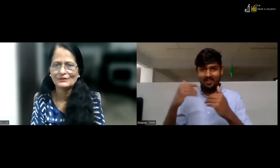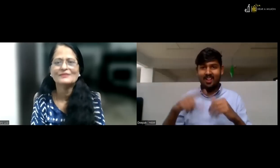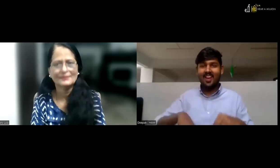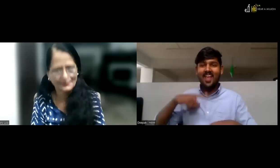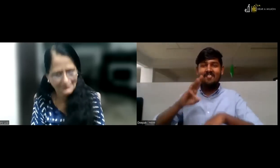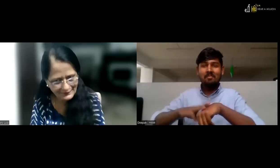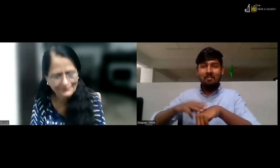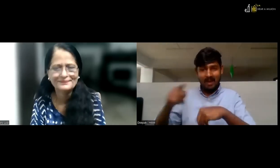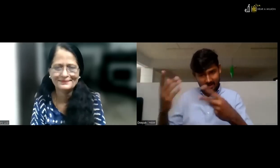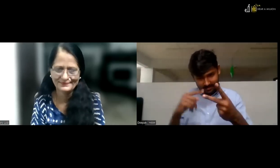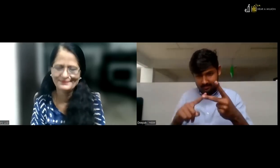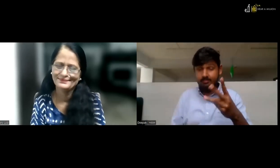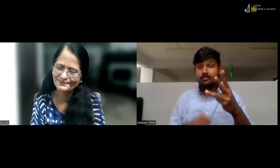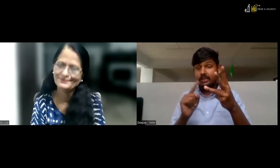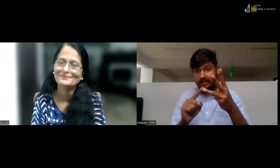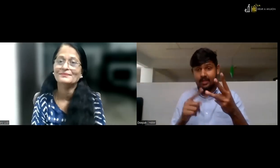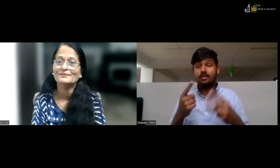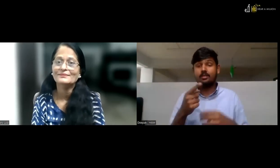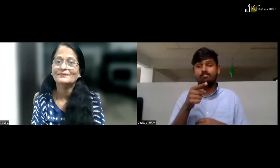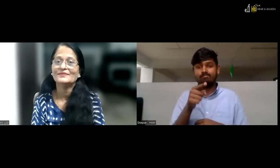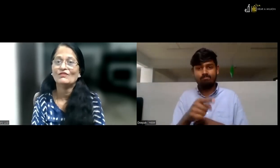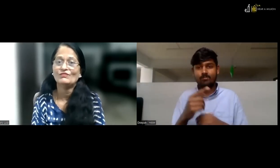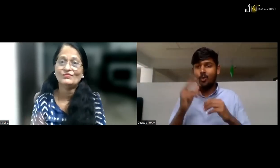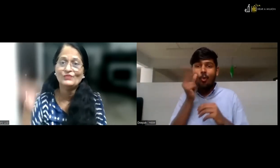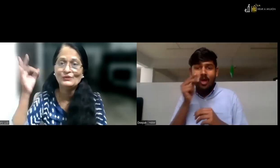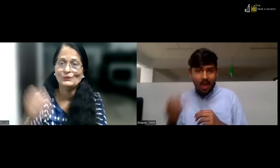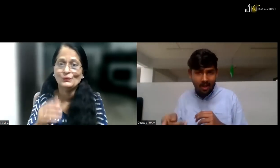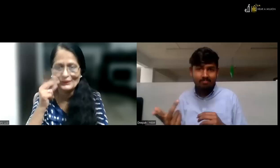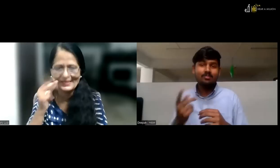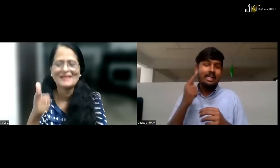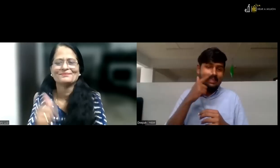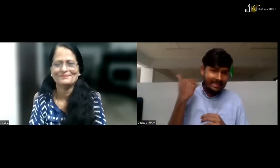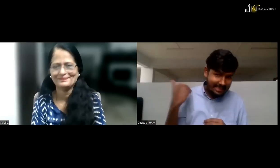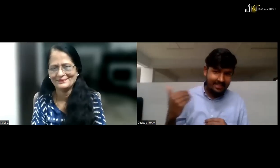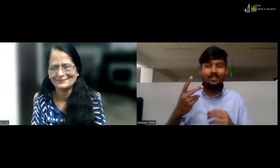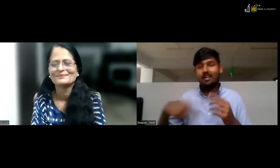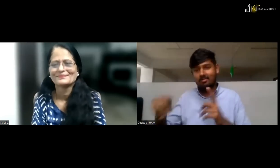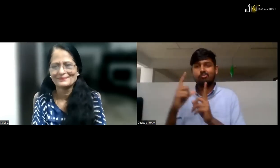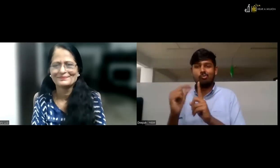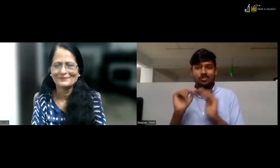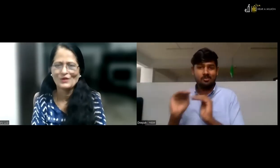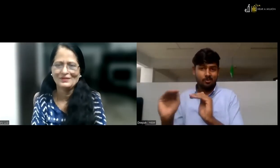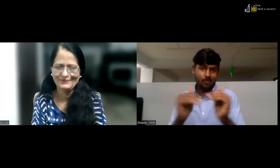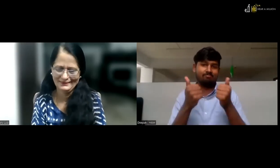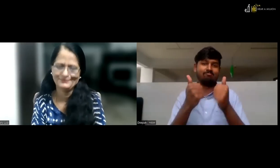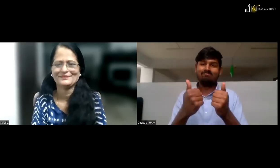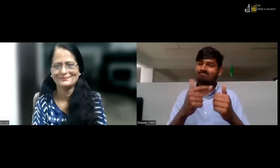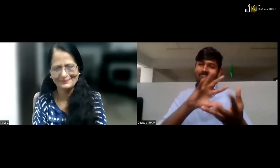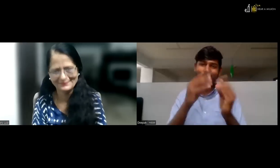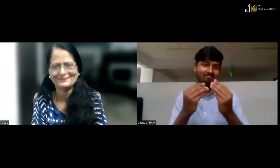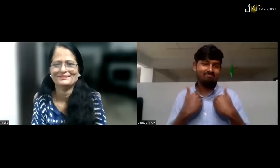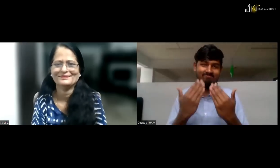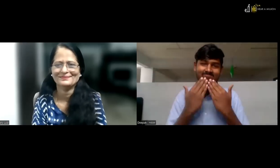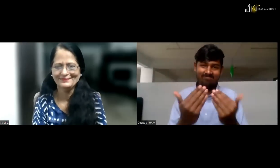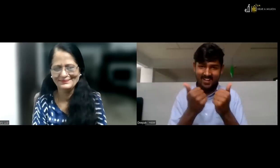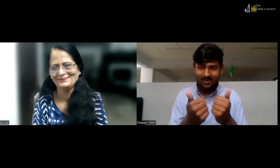how we can gather the data. Then secondly, for the members, or the third one for the Coda, Soda, and